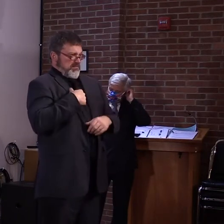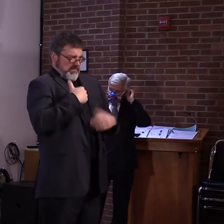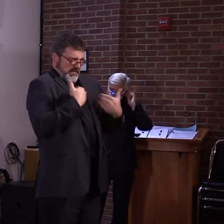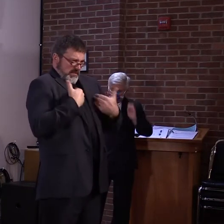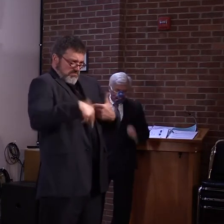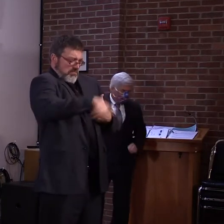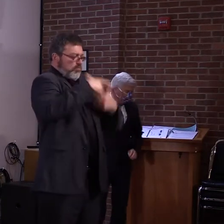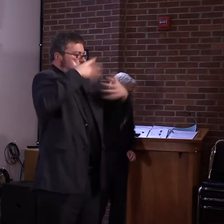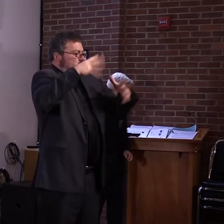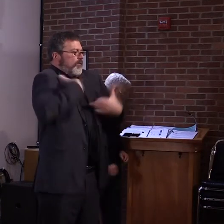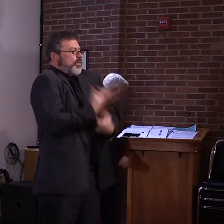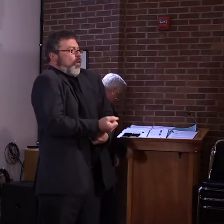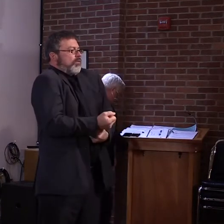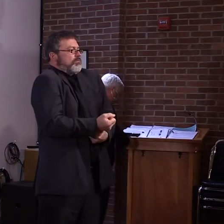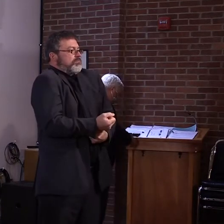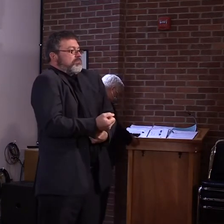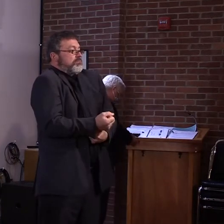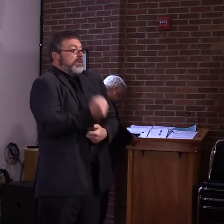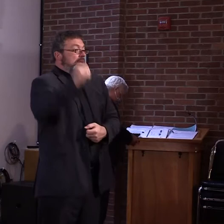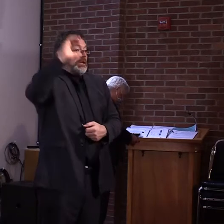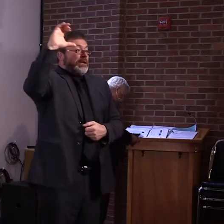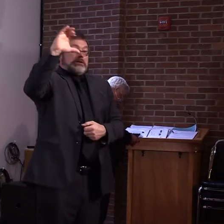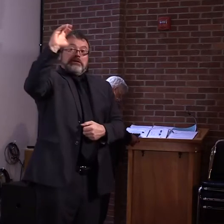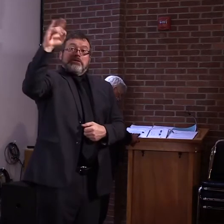anything that comes out of the CDC that's questionable,